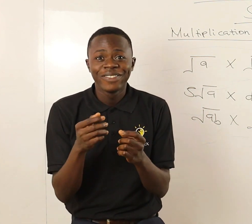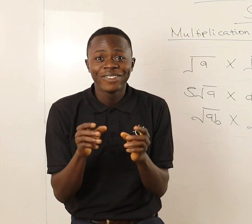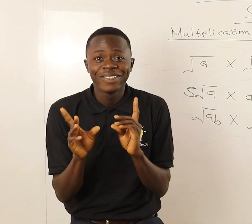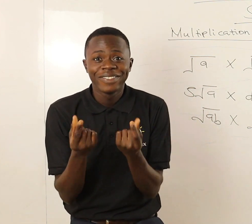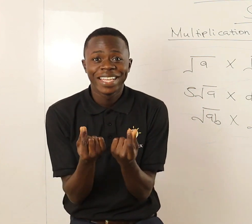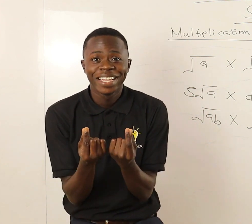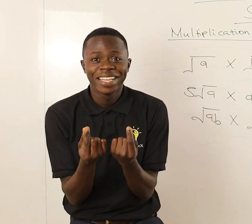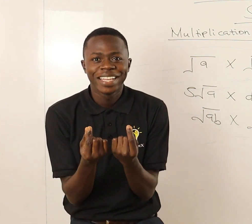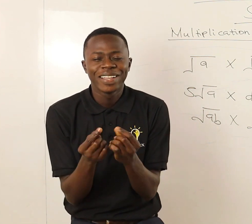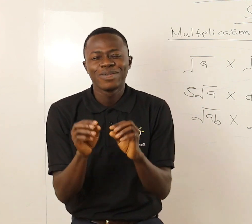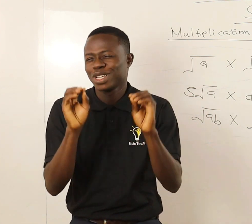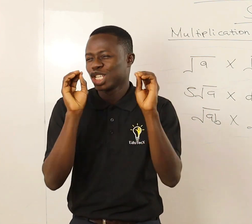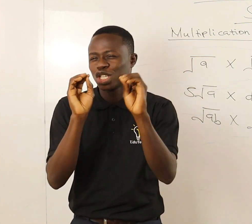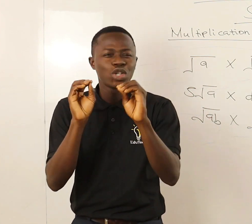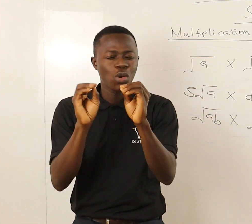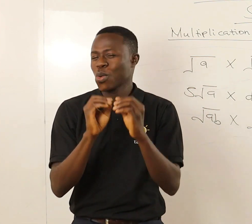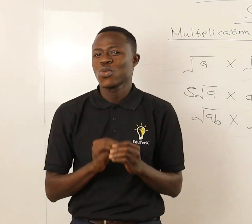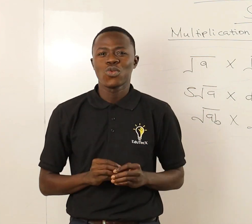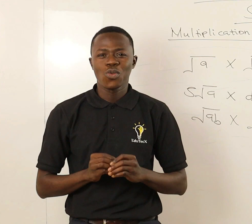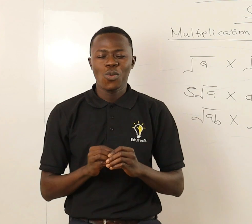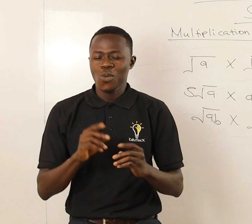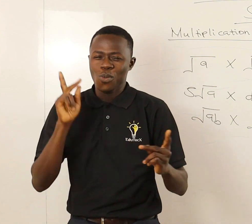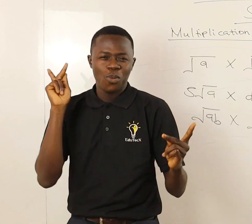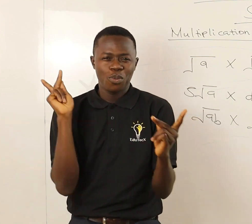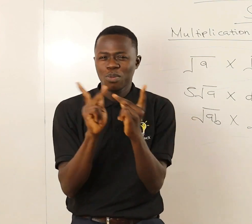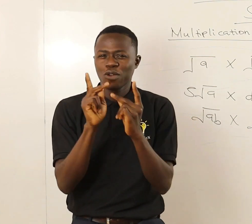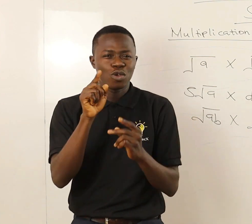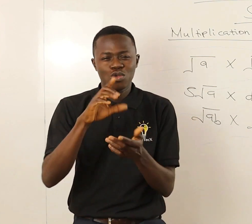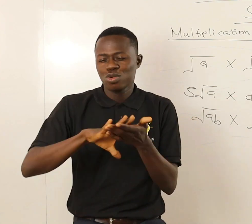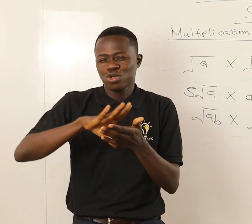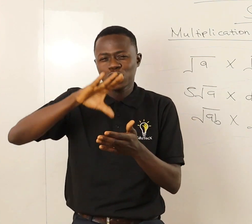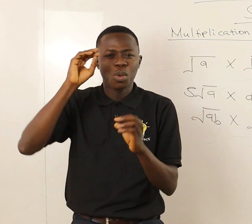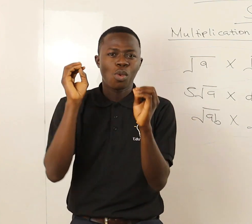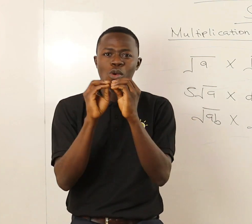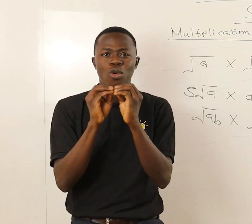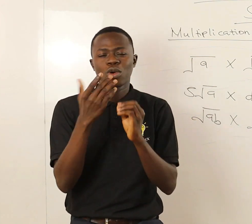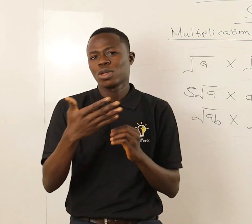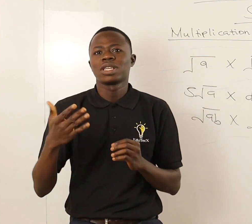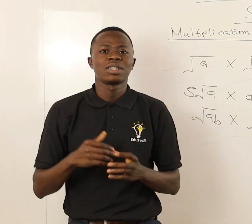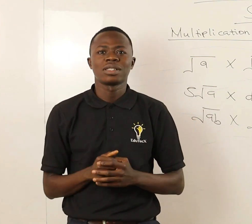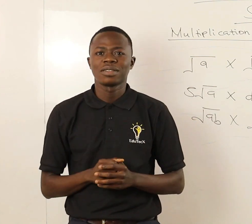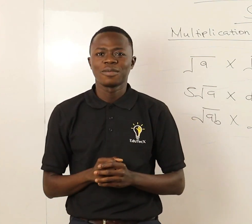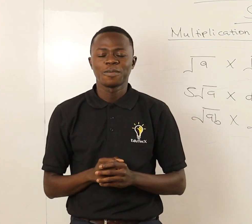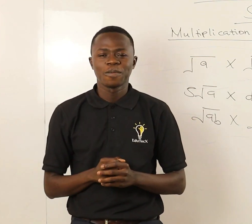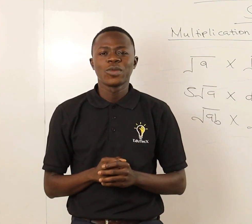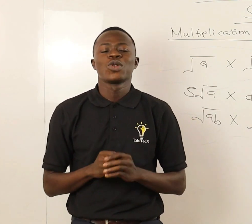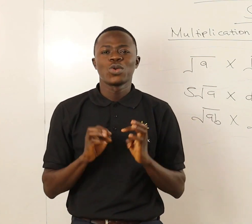So just like always, follow me through this lesson and you will be able to know how to do that.